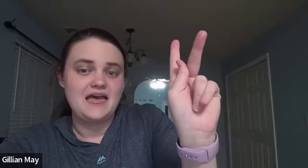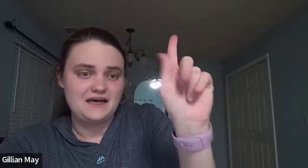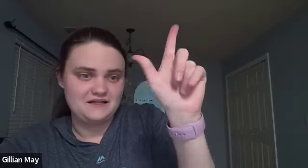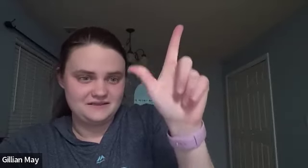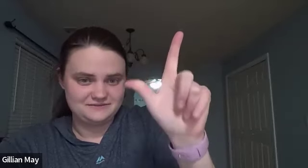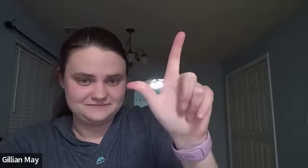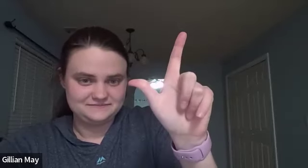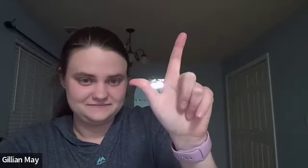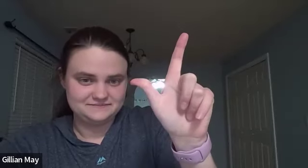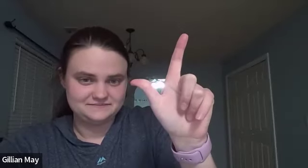L,